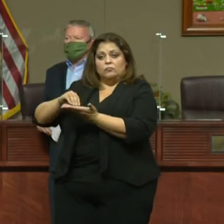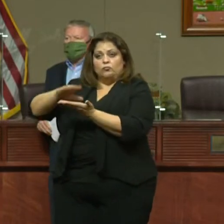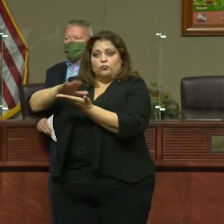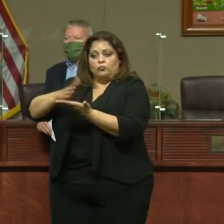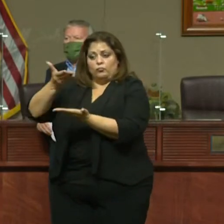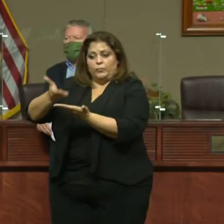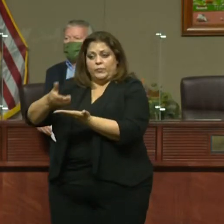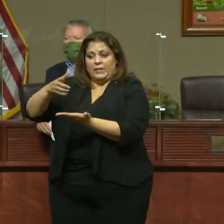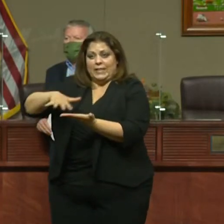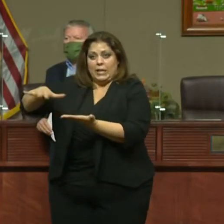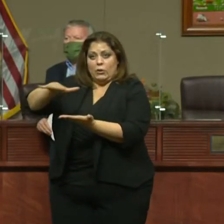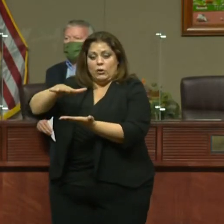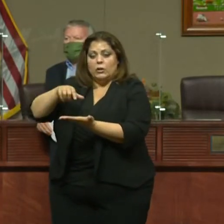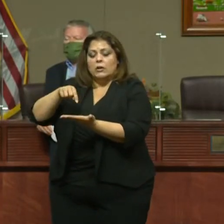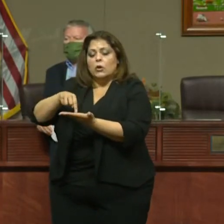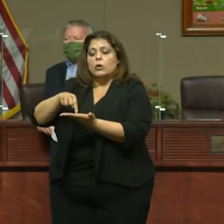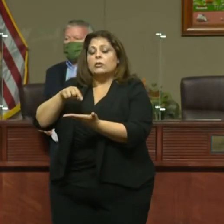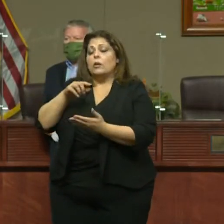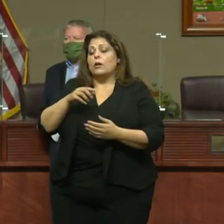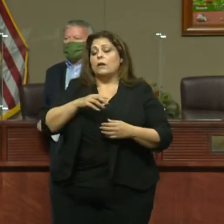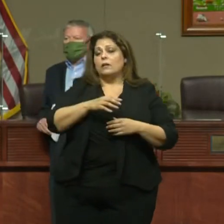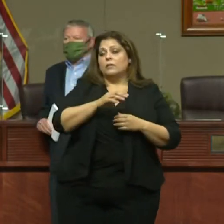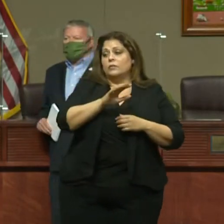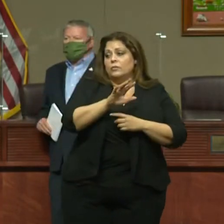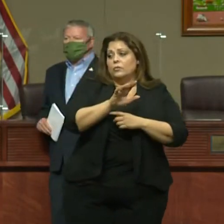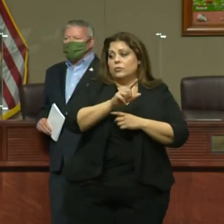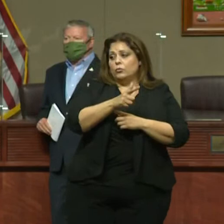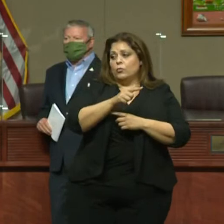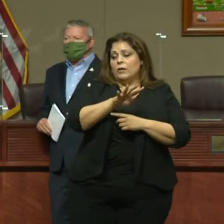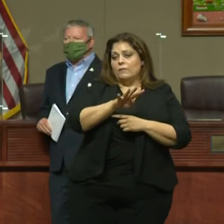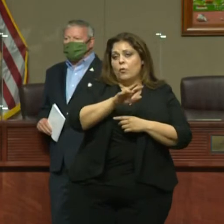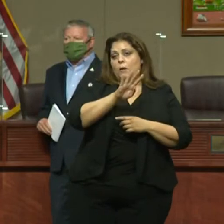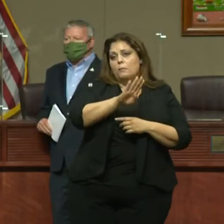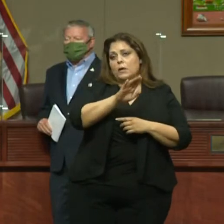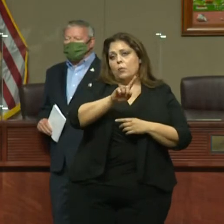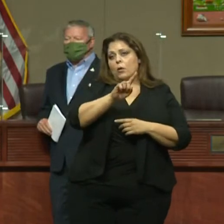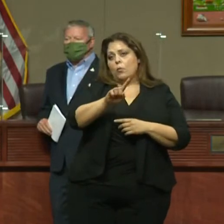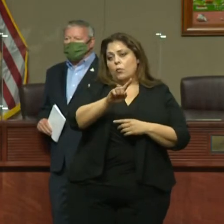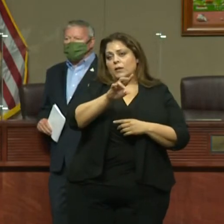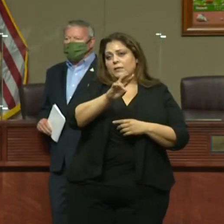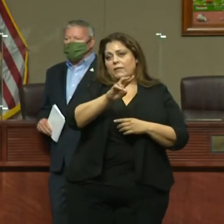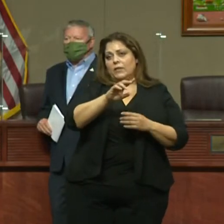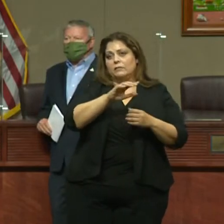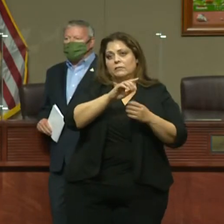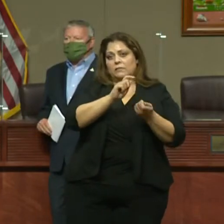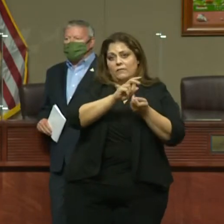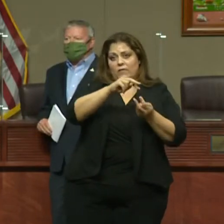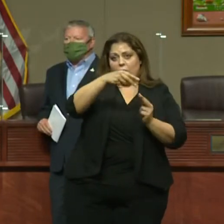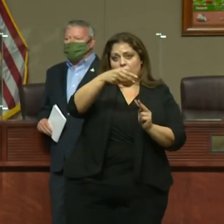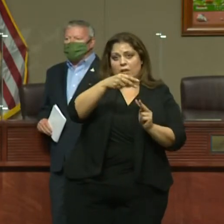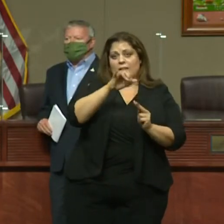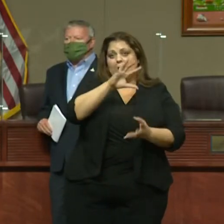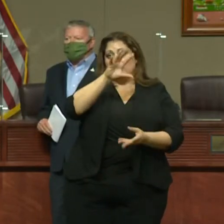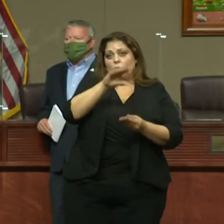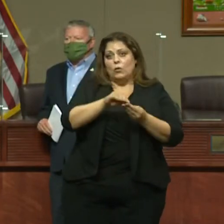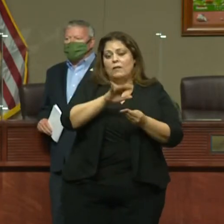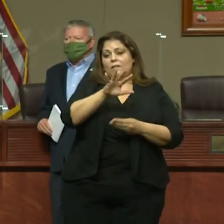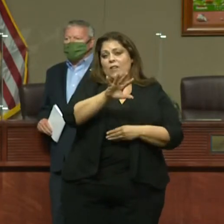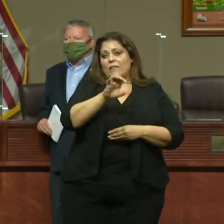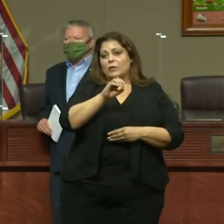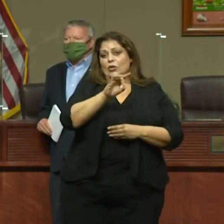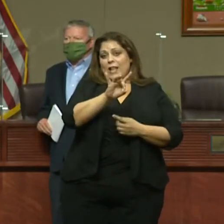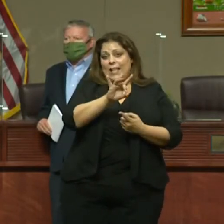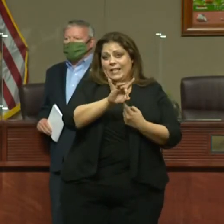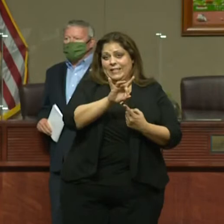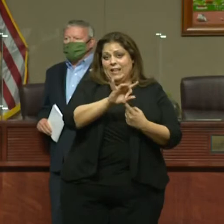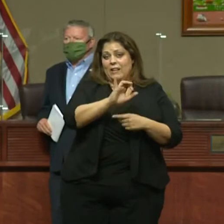these were of the B117 UK variant, which is now a total of 508 of